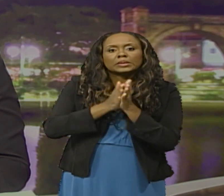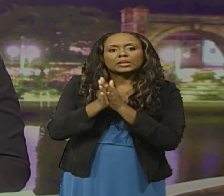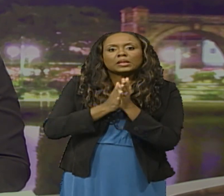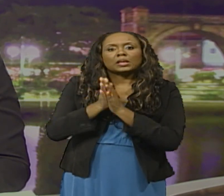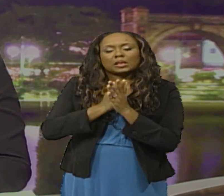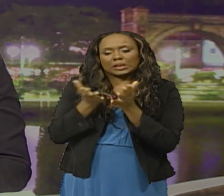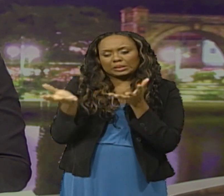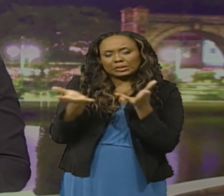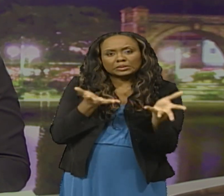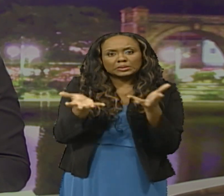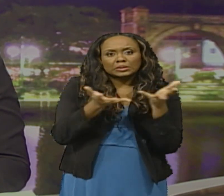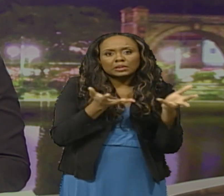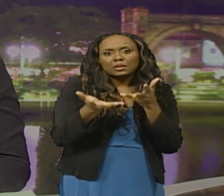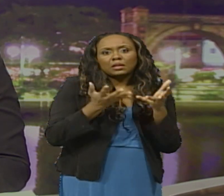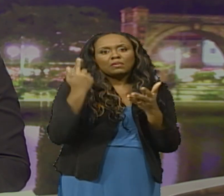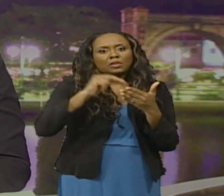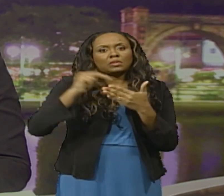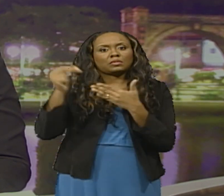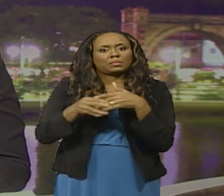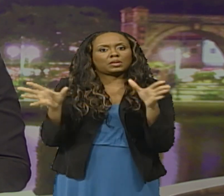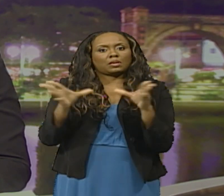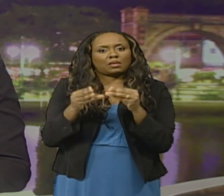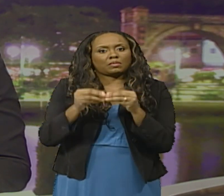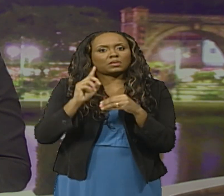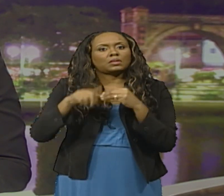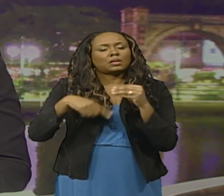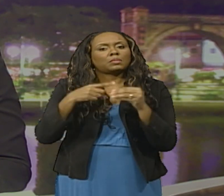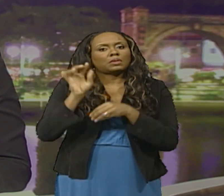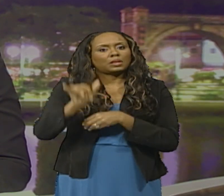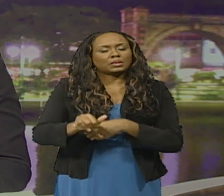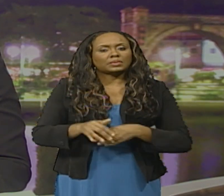November Conference on Chemical Weapons Convention.